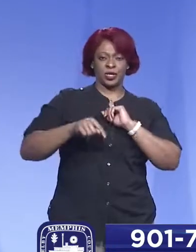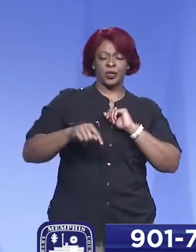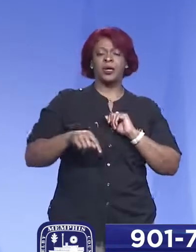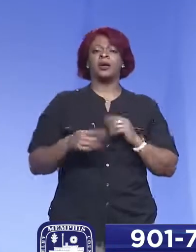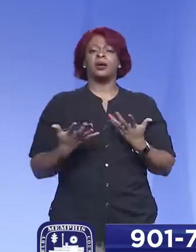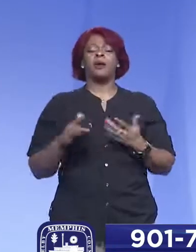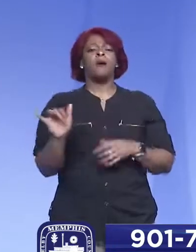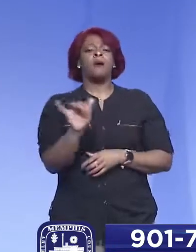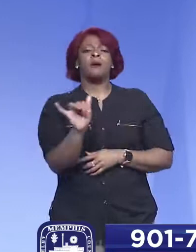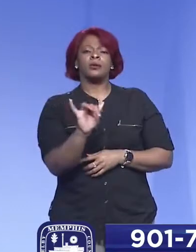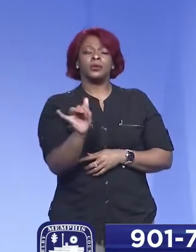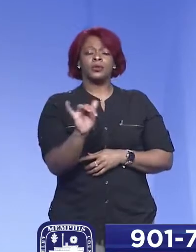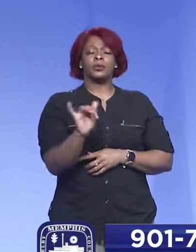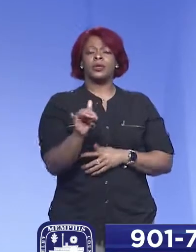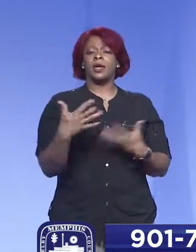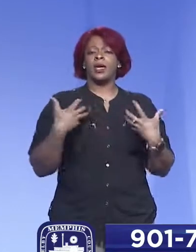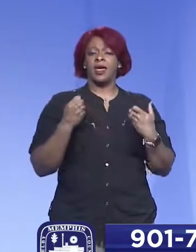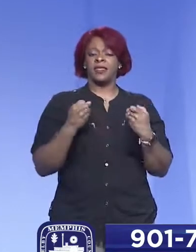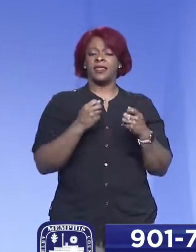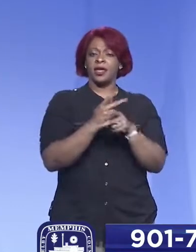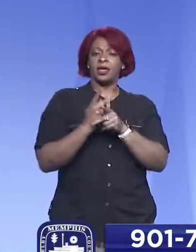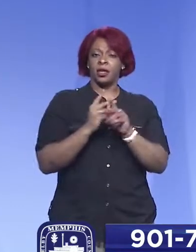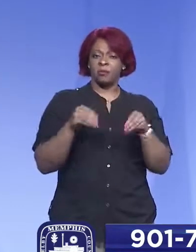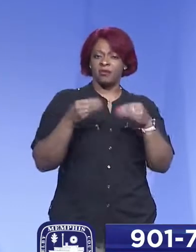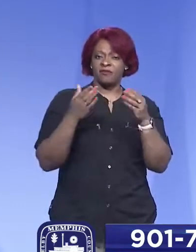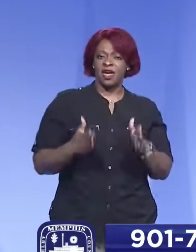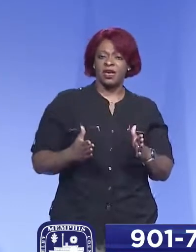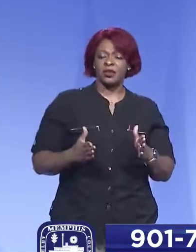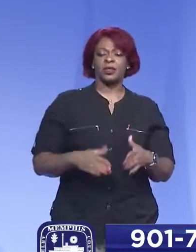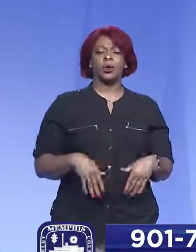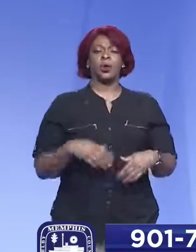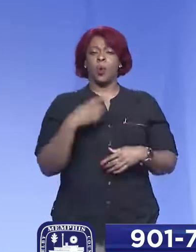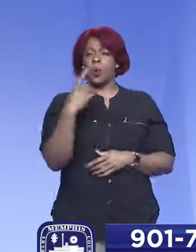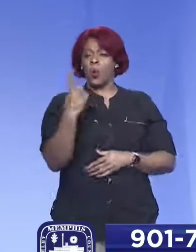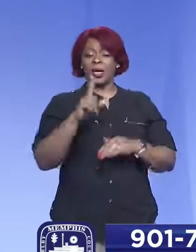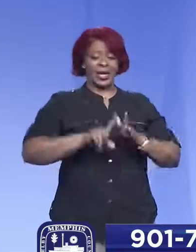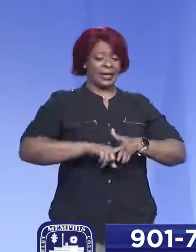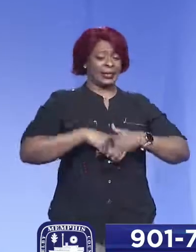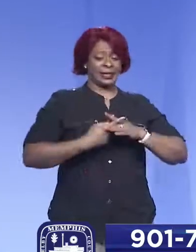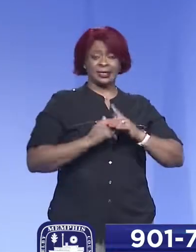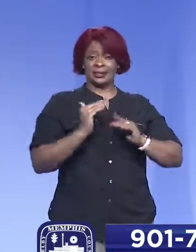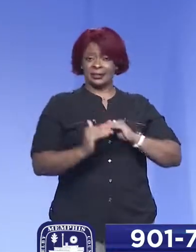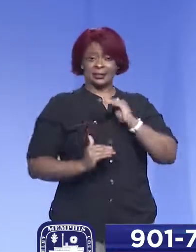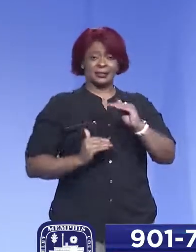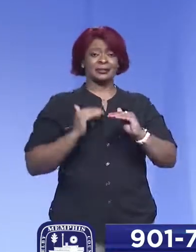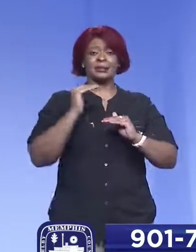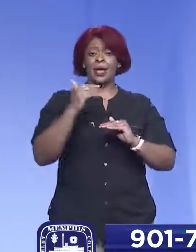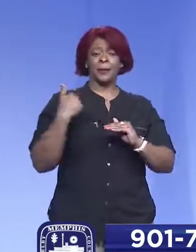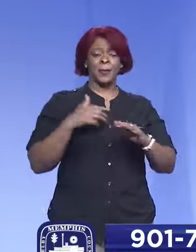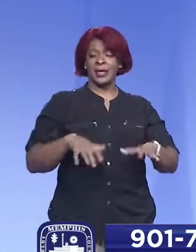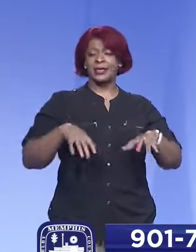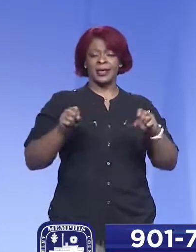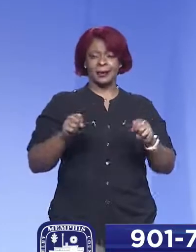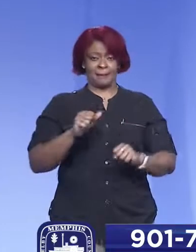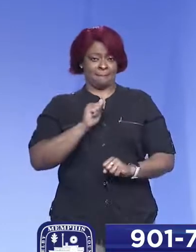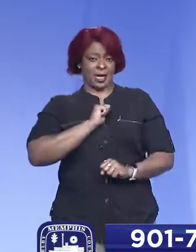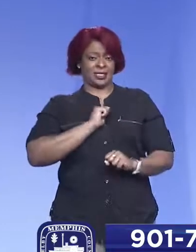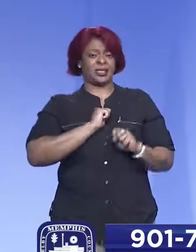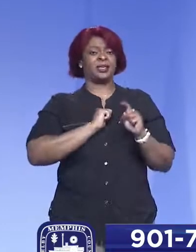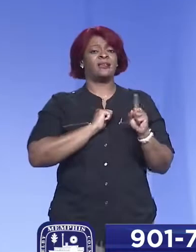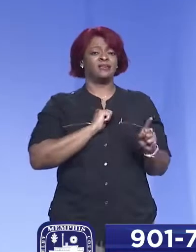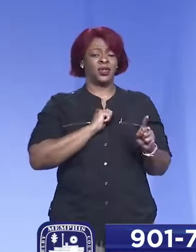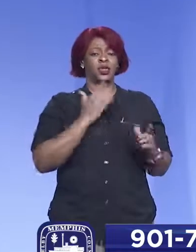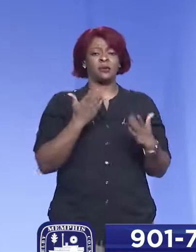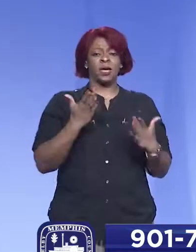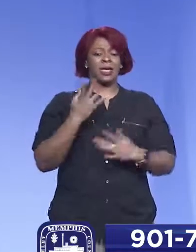and also healthcare providers. And one of the initial steps that we have taken, I myself, and